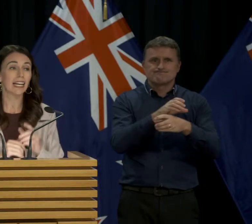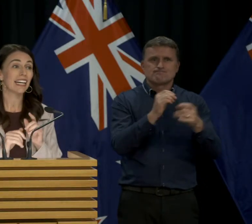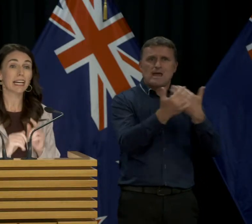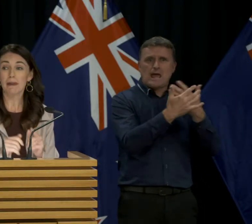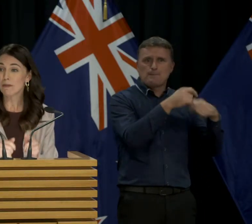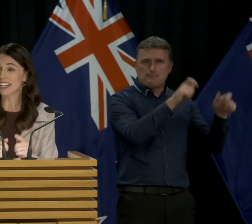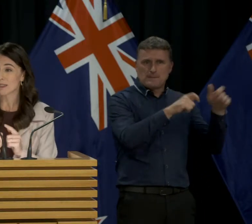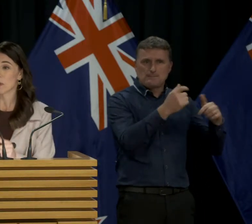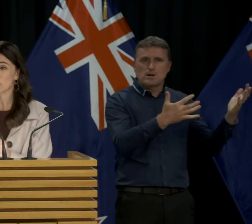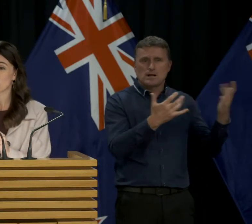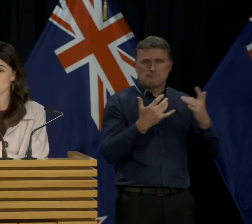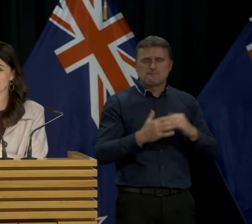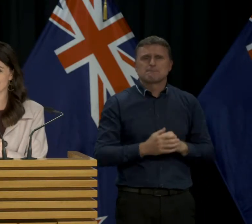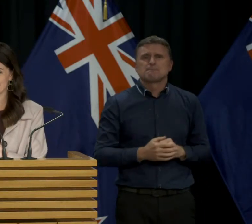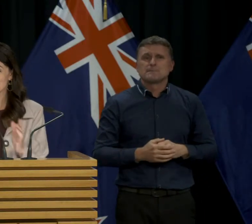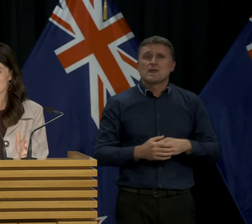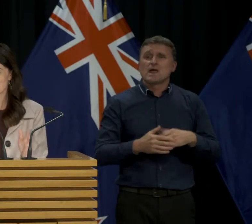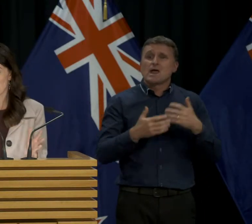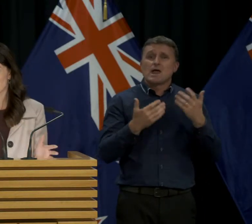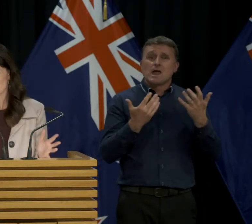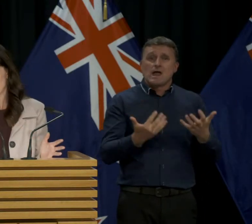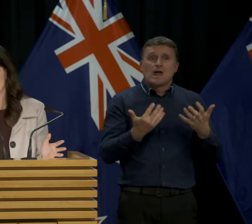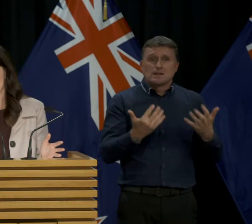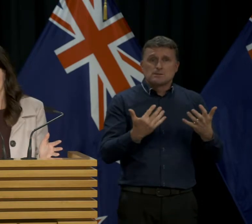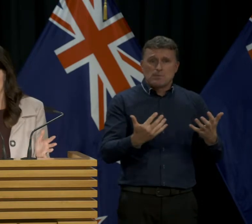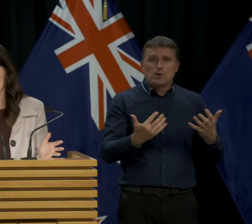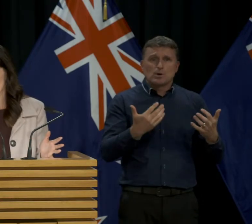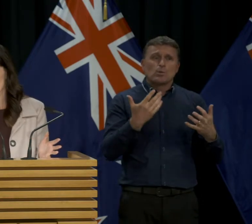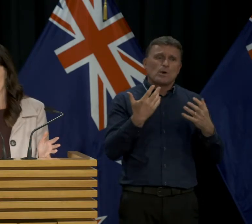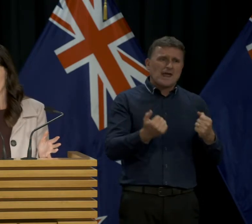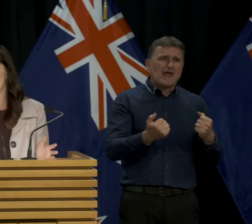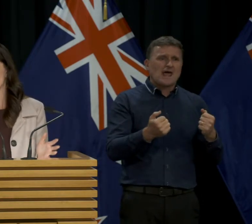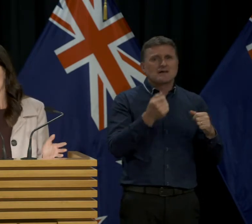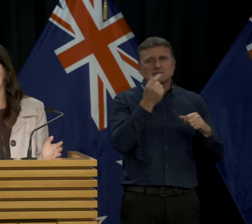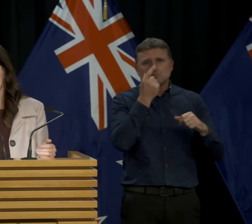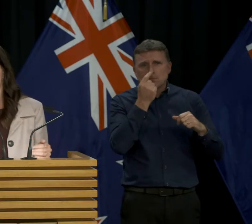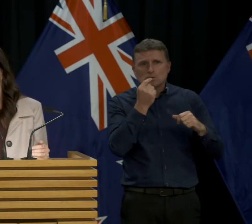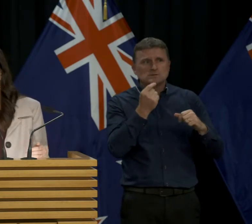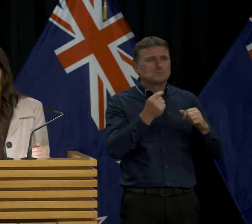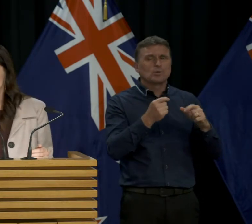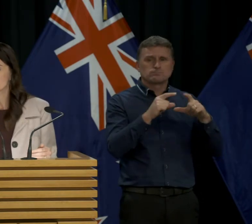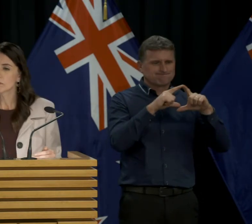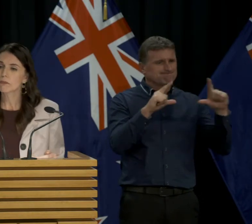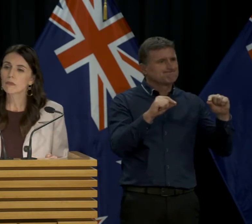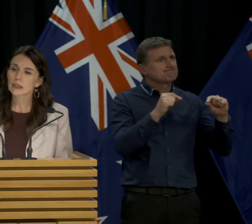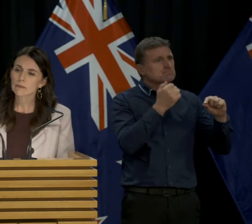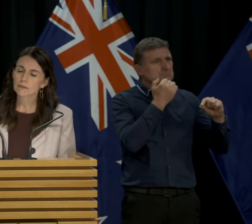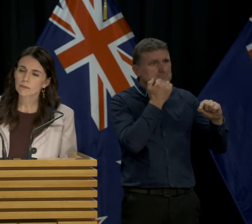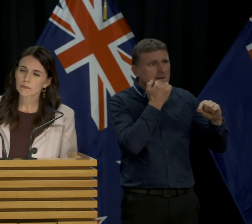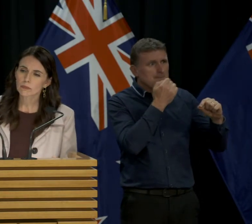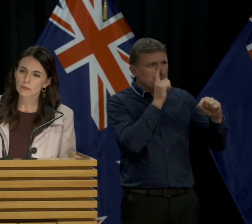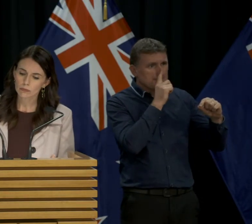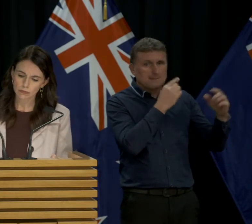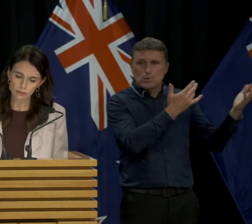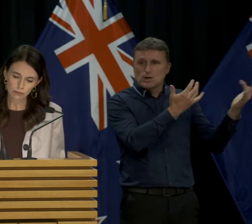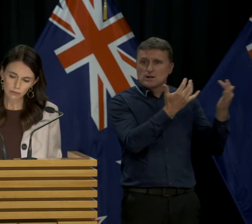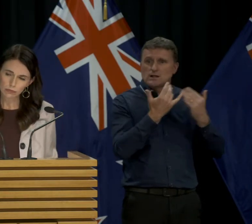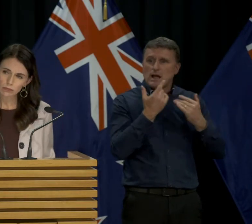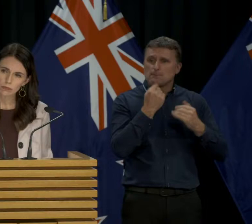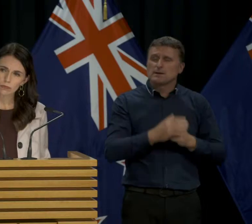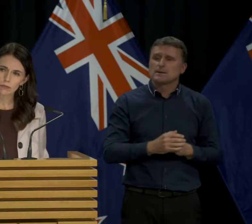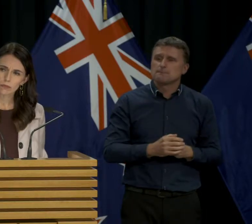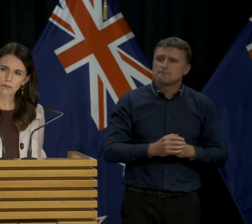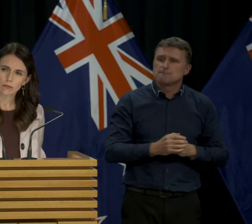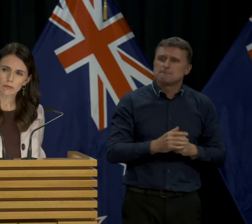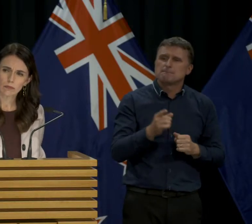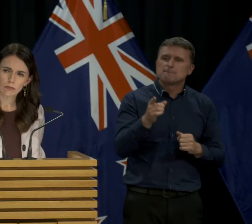returnees. Keeping in mind, at the moment, we're not meeting these vouchers available as we speak, quite a number. You want to give us an idea of how much of those